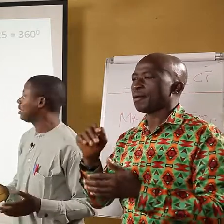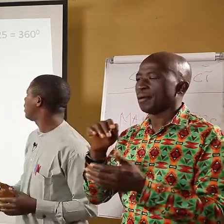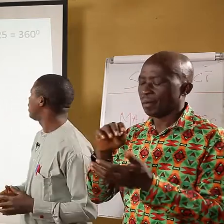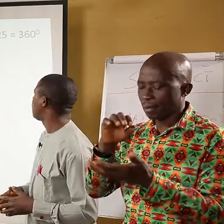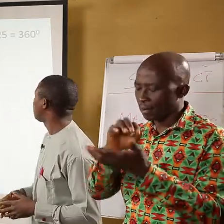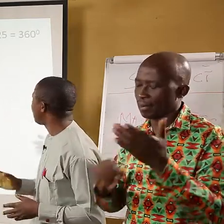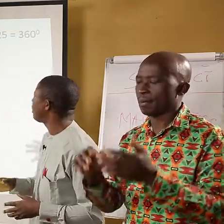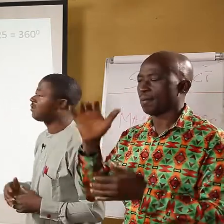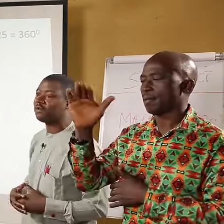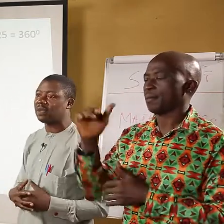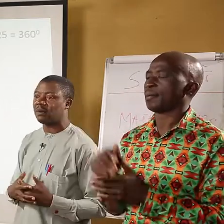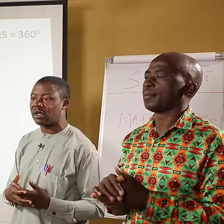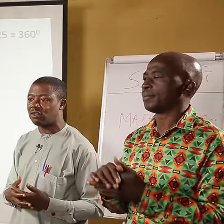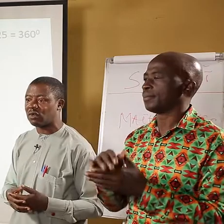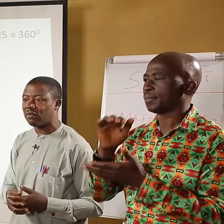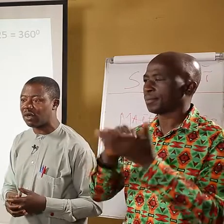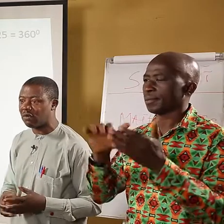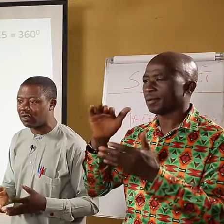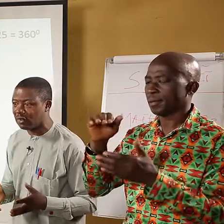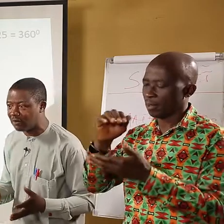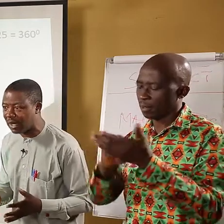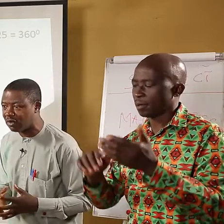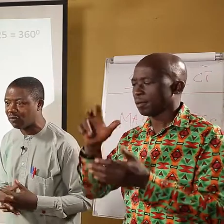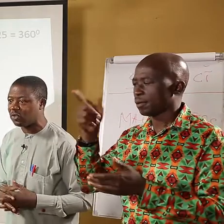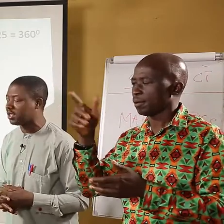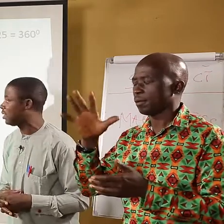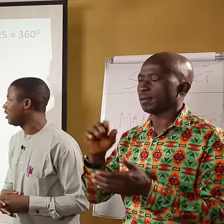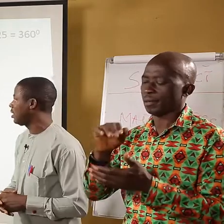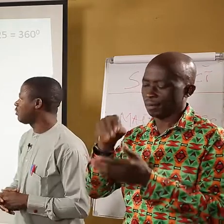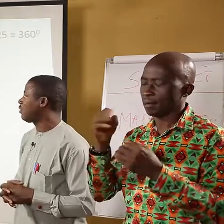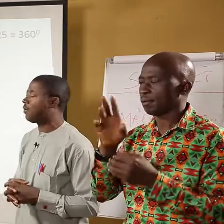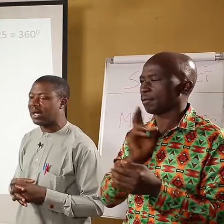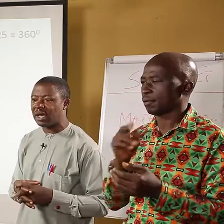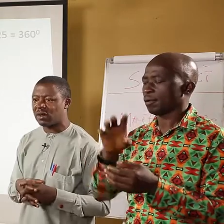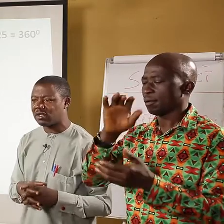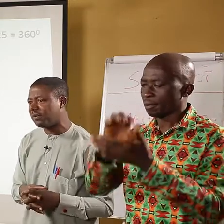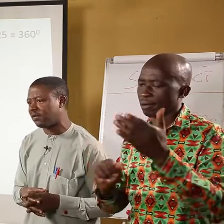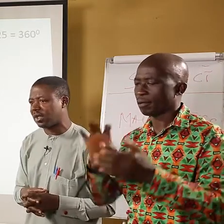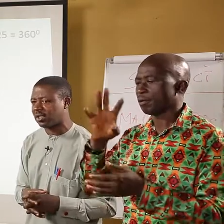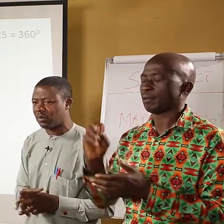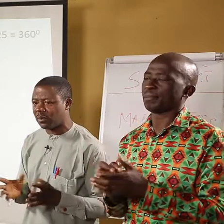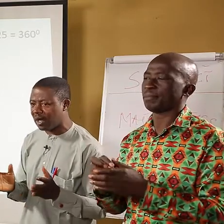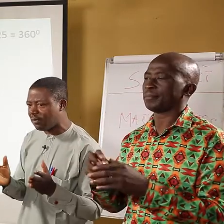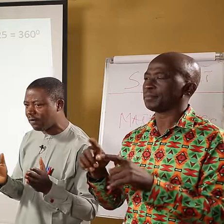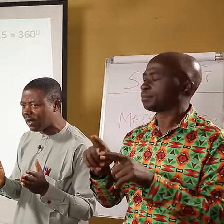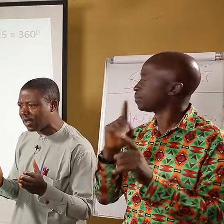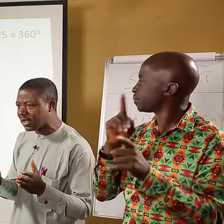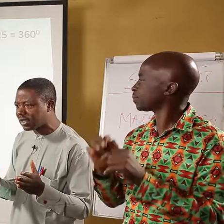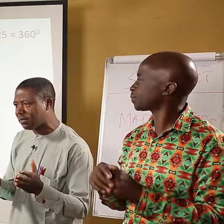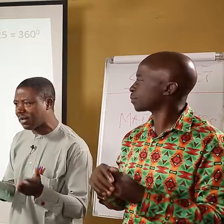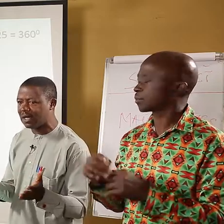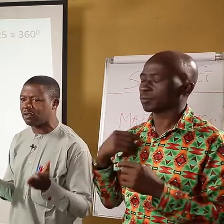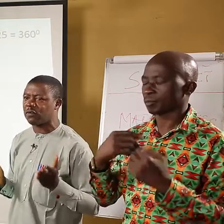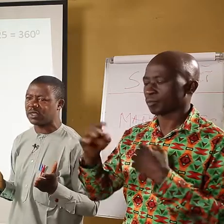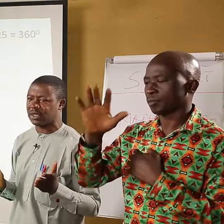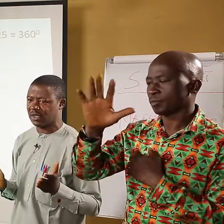15. Minus 15 minus 25 will give us minus 40. So by our simplification, we'll be having